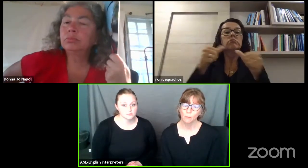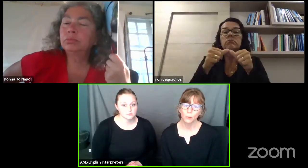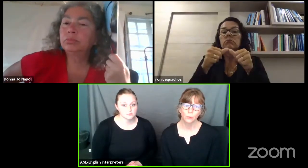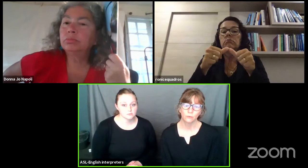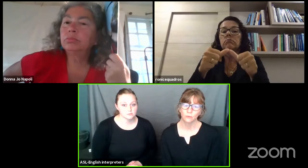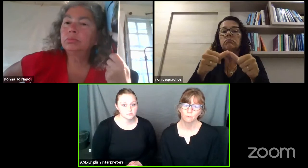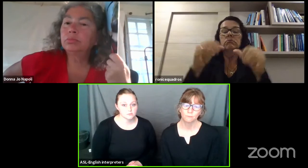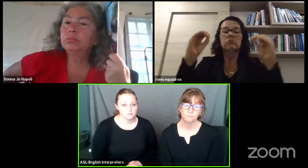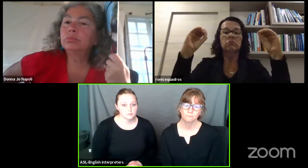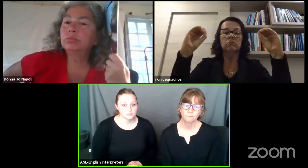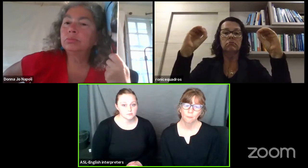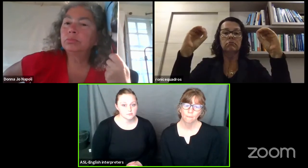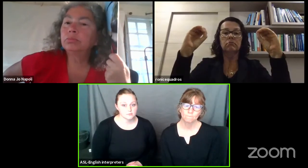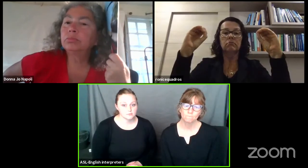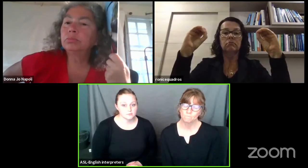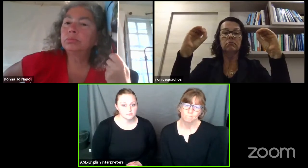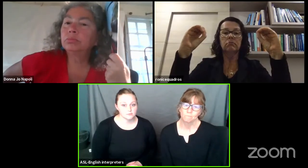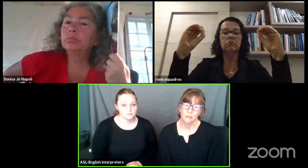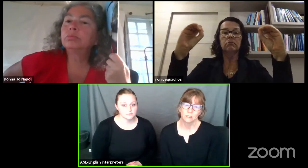language from birth.